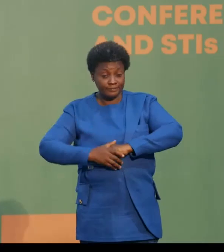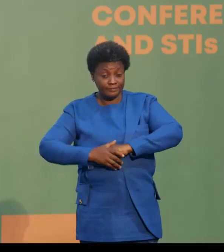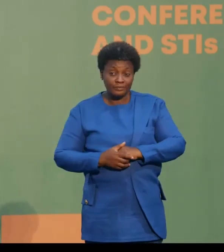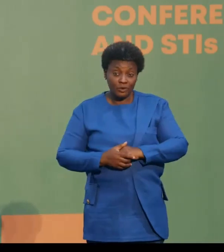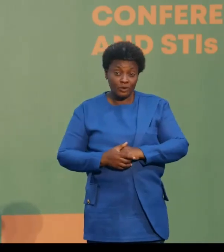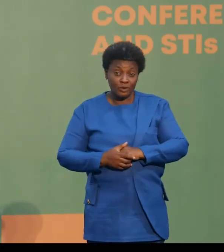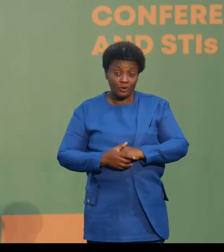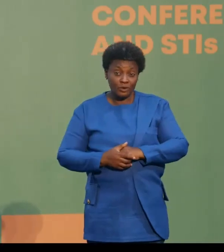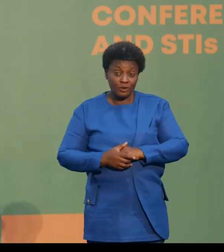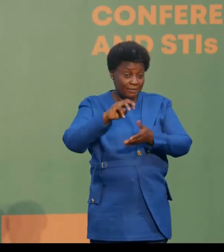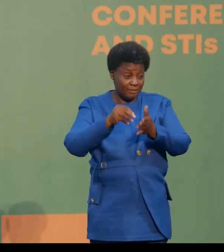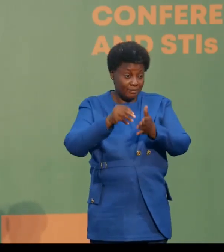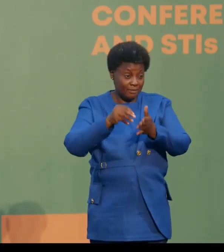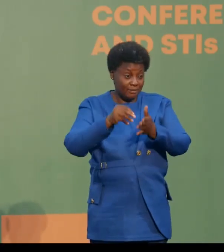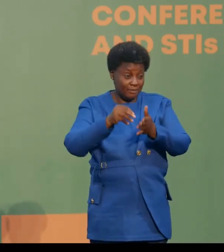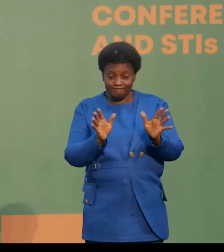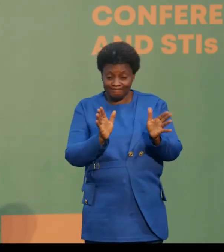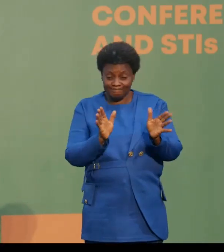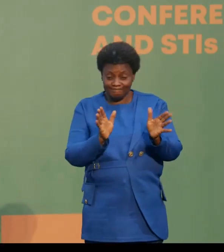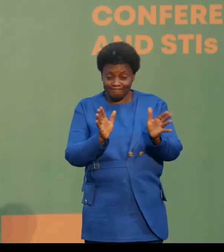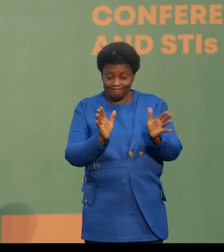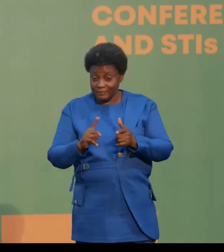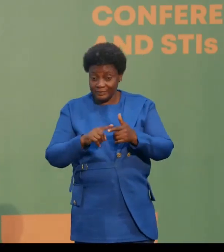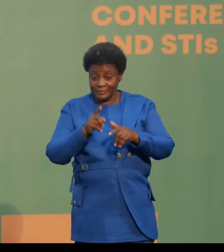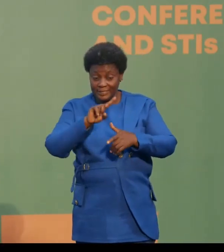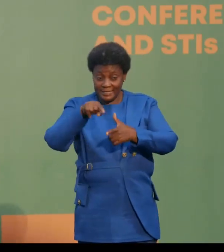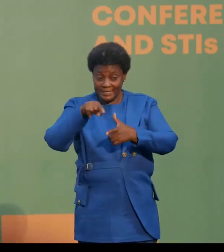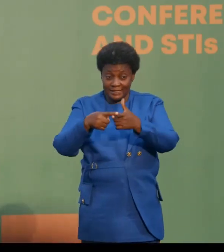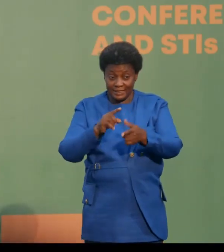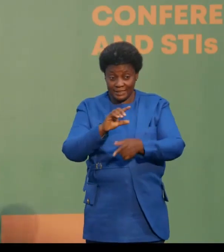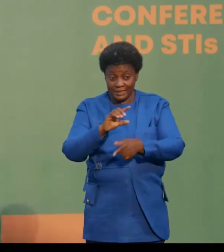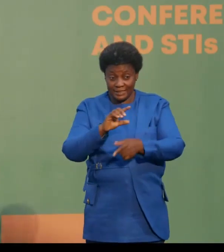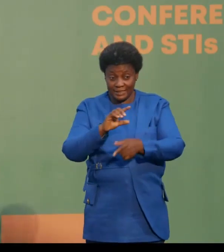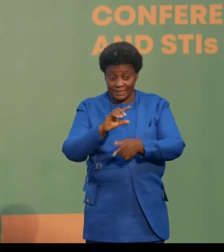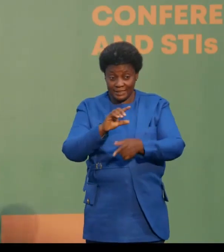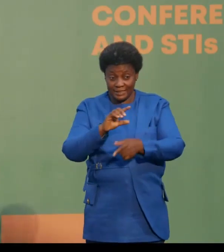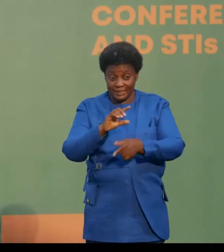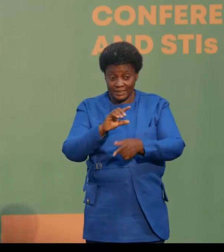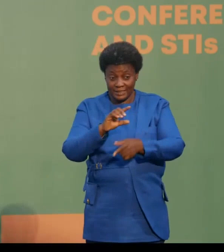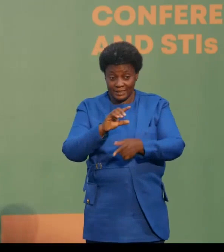10 minutes to organize ourselves. The session will start at 10:50. Thank you very much.